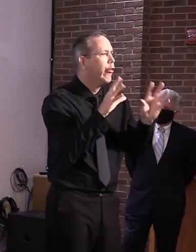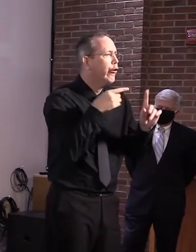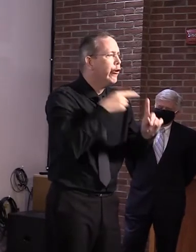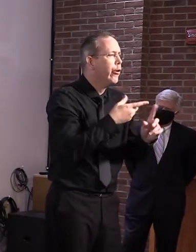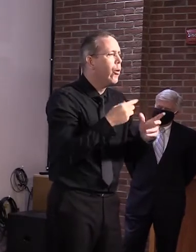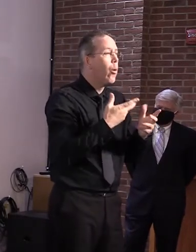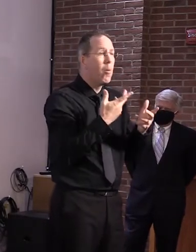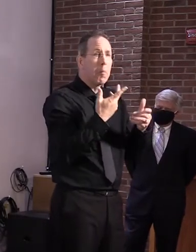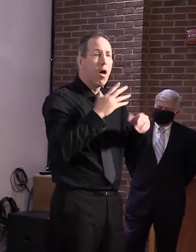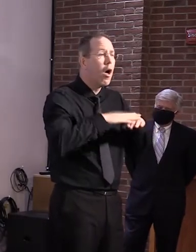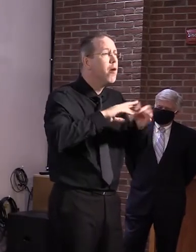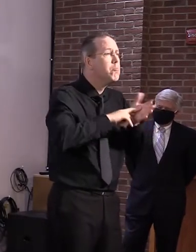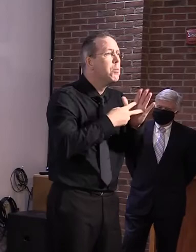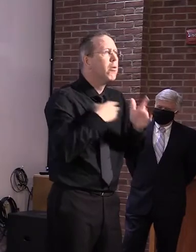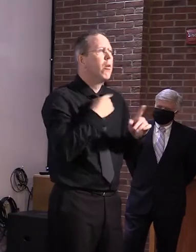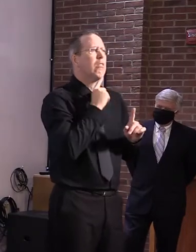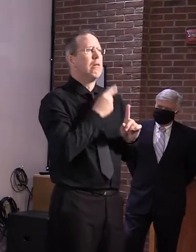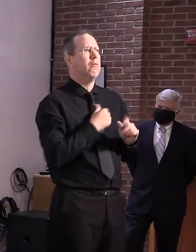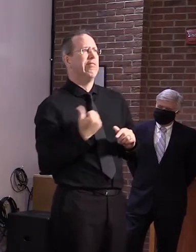up anything like that.